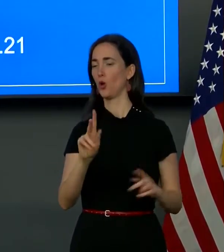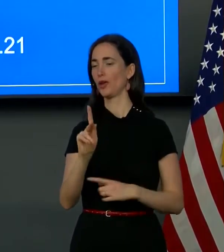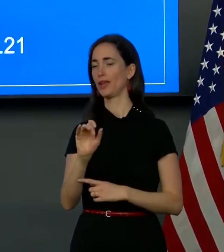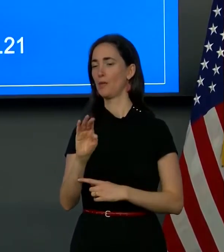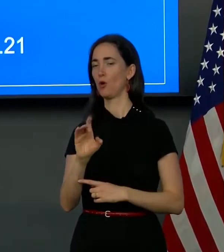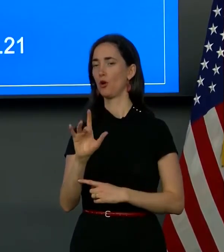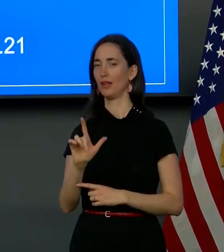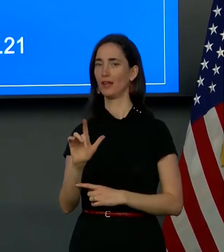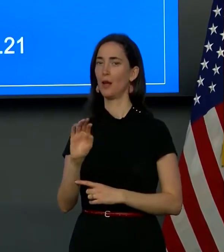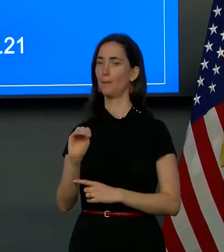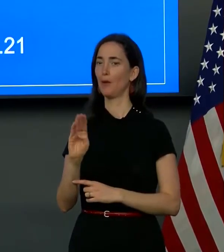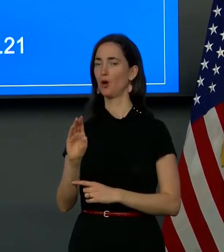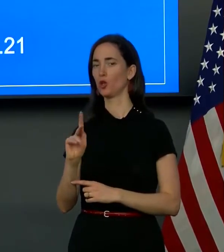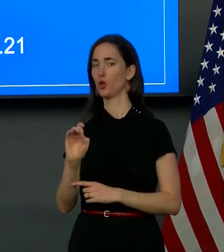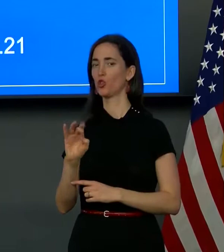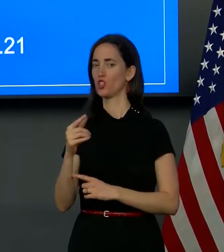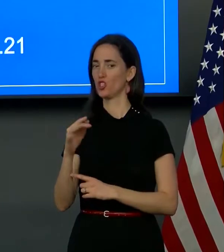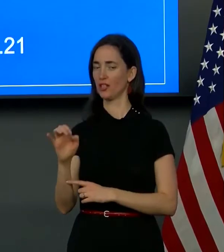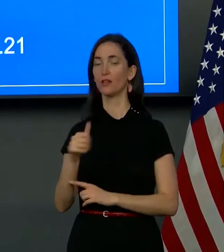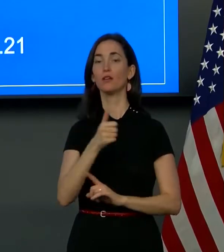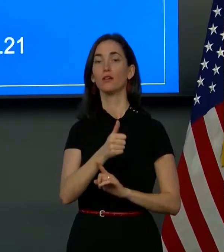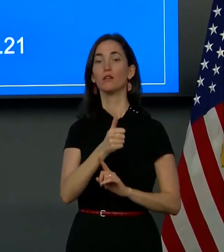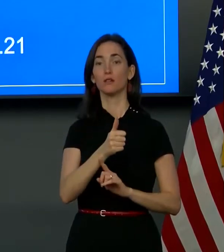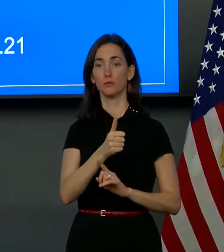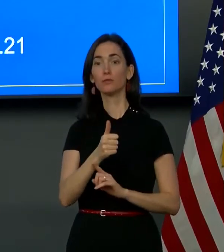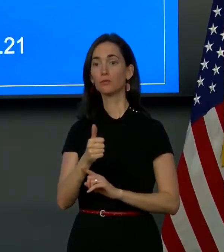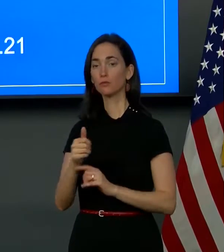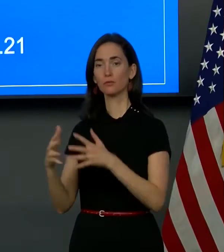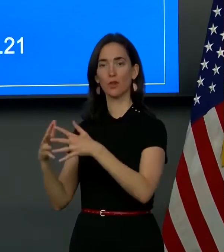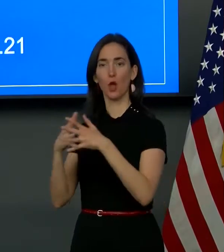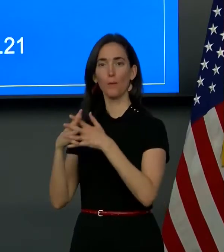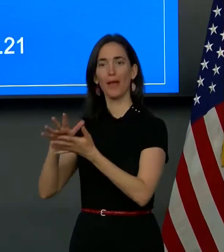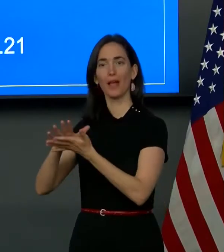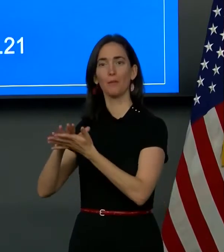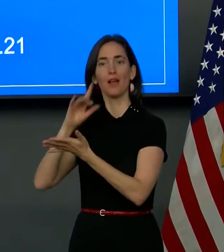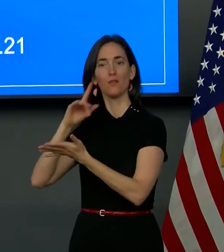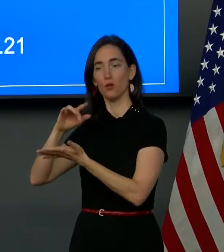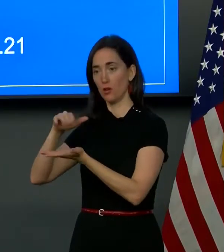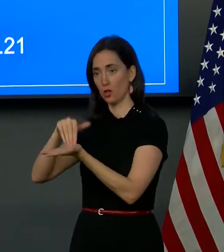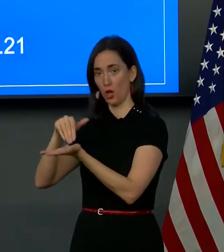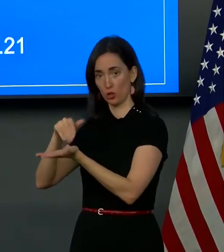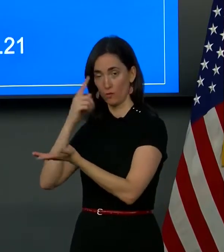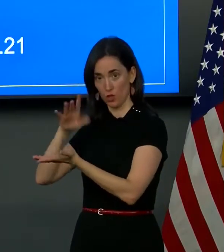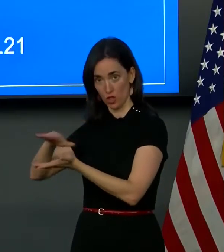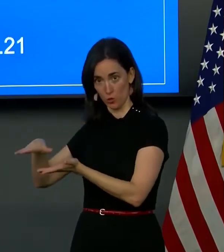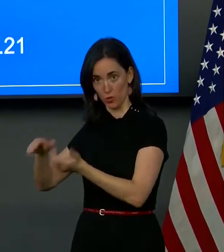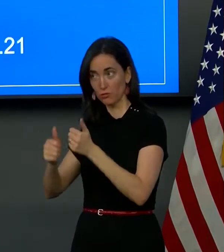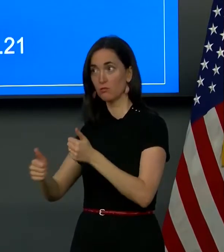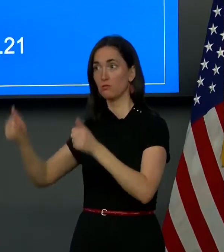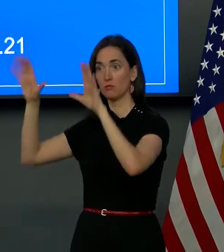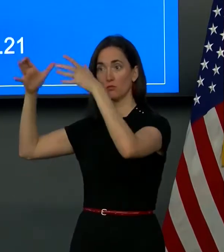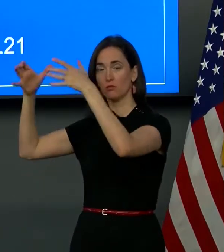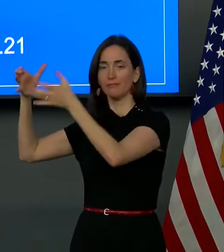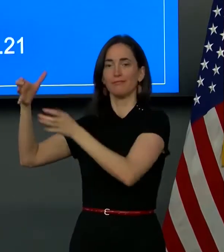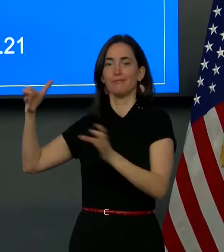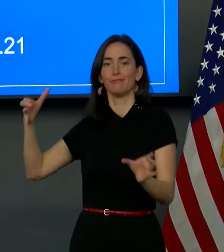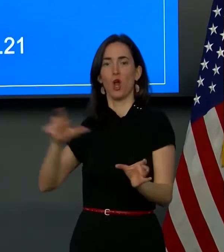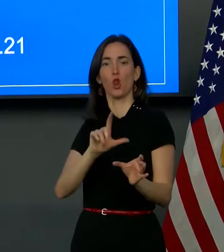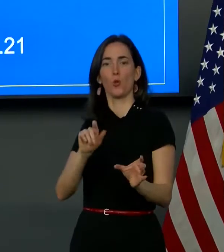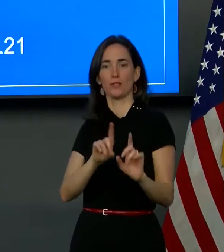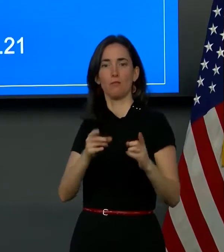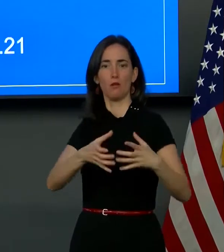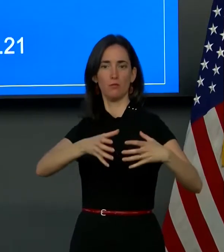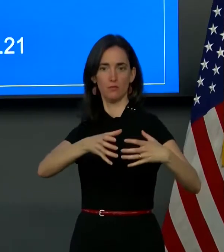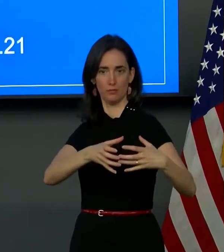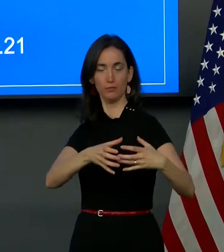on the Executive Committee of the Louisiana Chapter of the American Academy of Pediatrics. She's also an Assistant Professor of Clinical